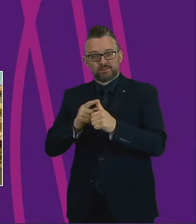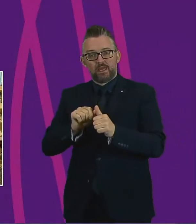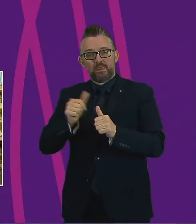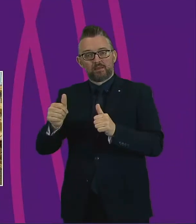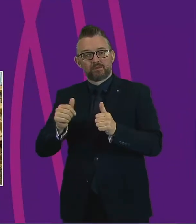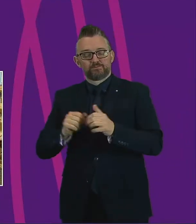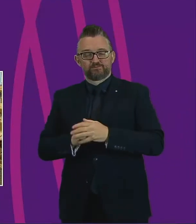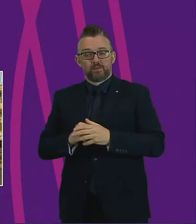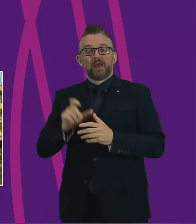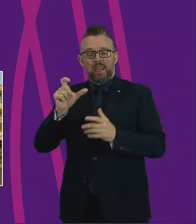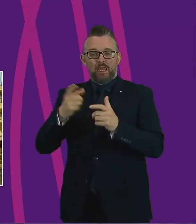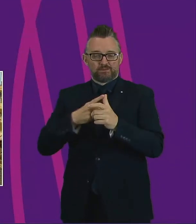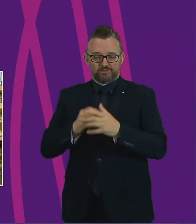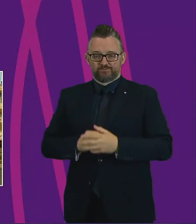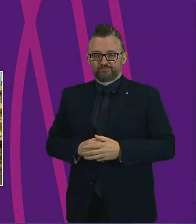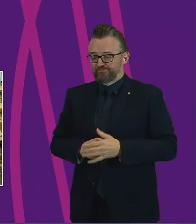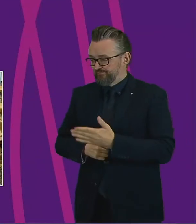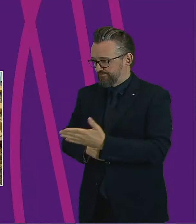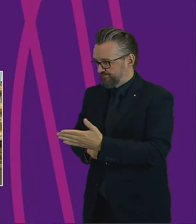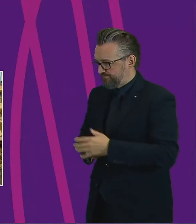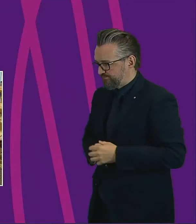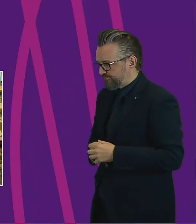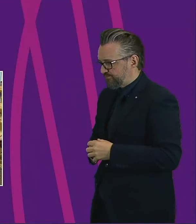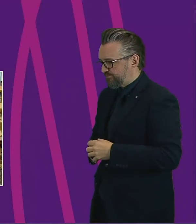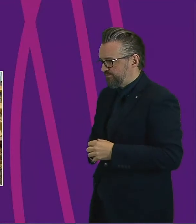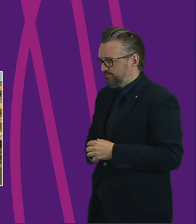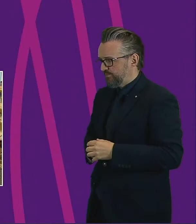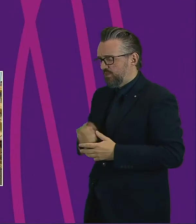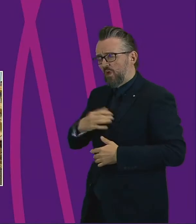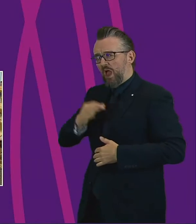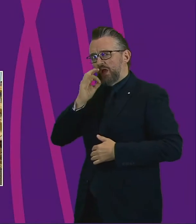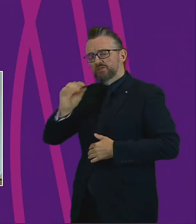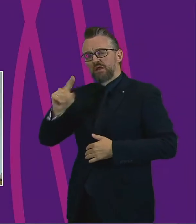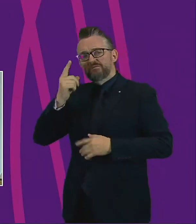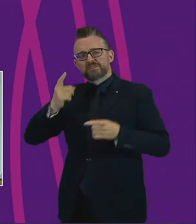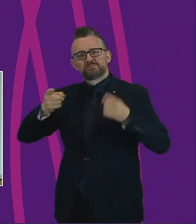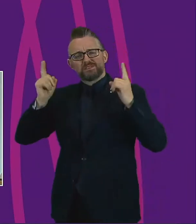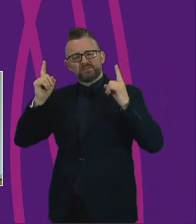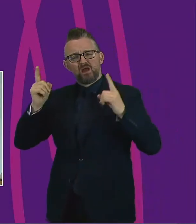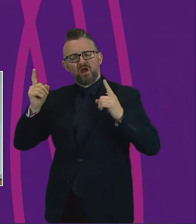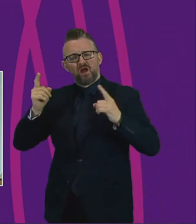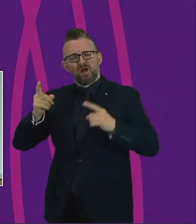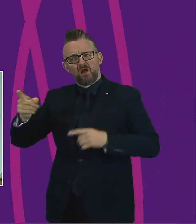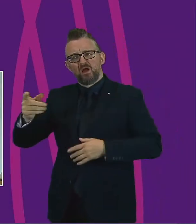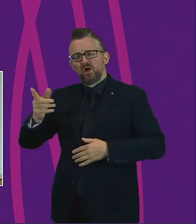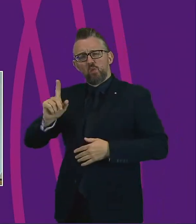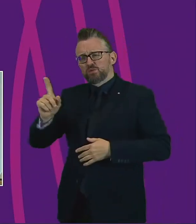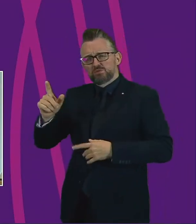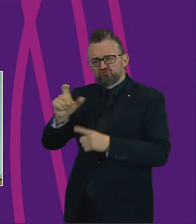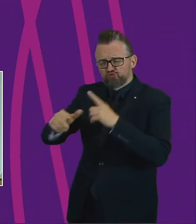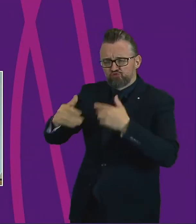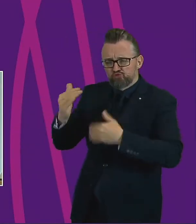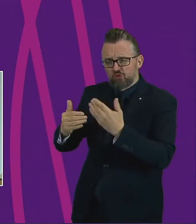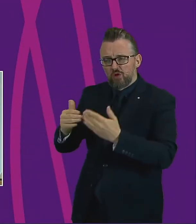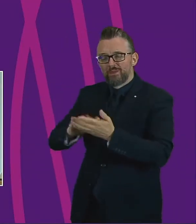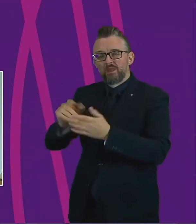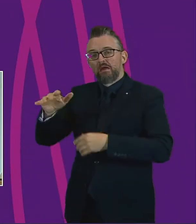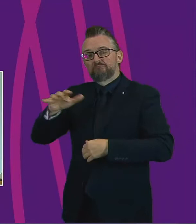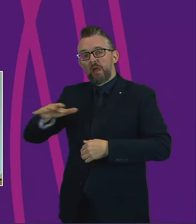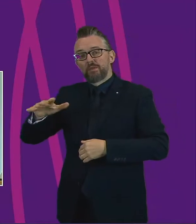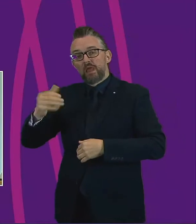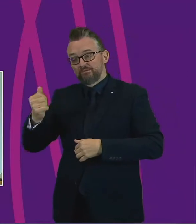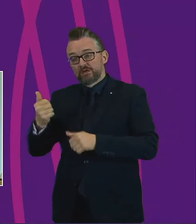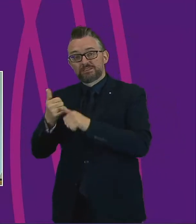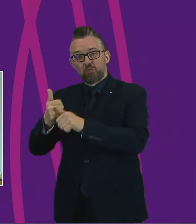Corrie. Thank you, Presiding Officer. Can I ask the First Minister what the Scottish Government is doing to ensure that families have support to access